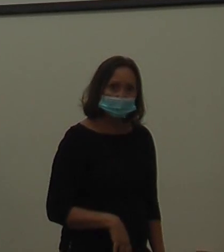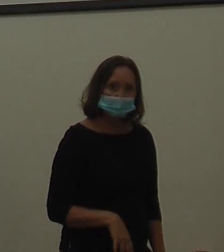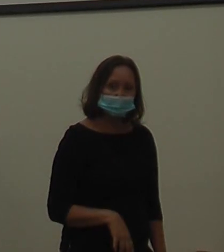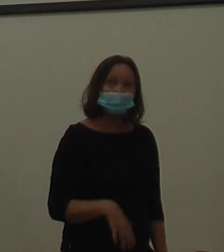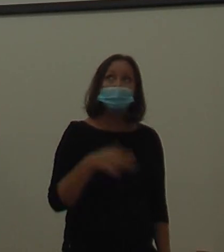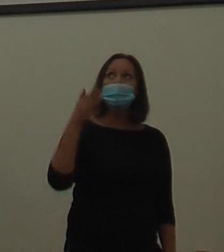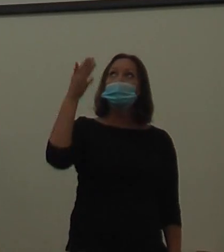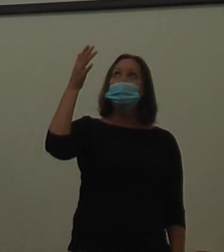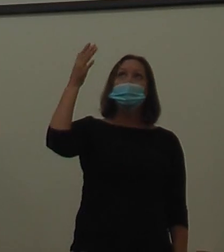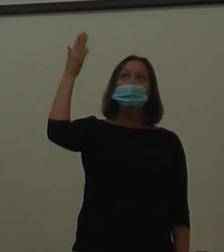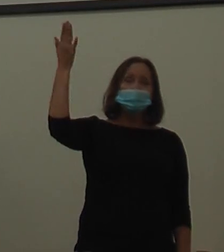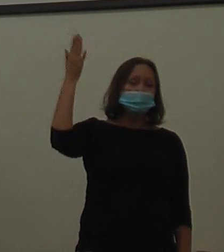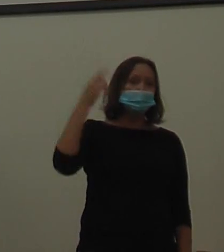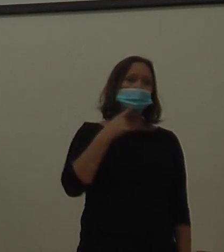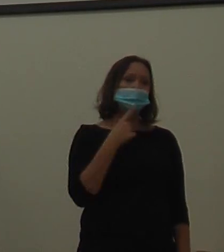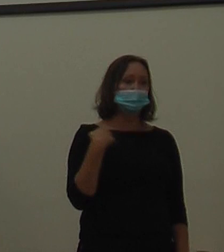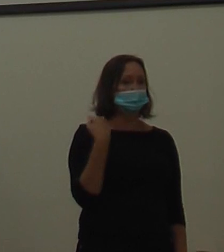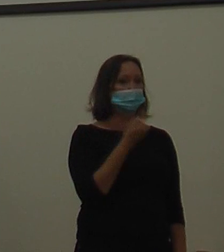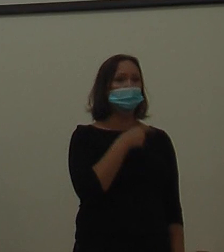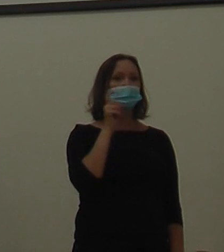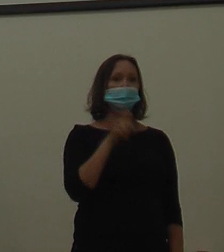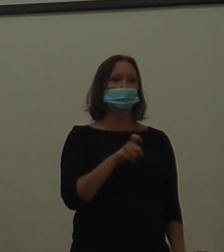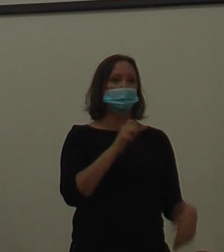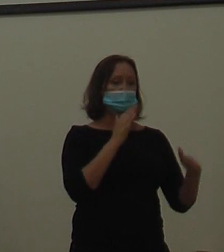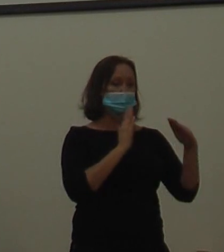He tells us that we've got to humble ourselves.